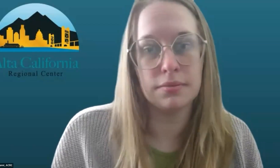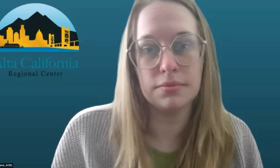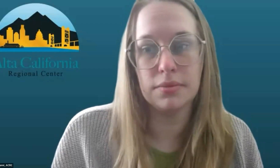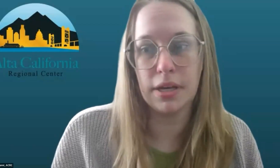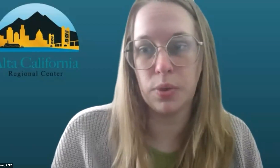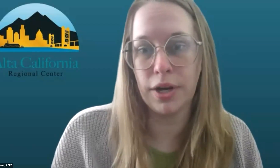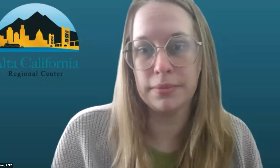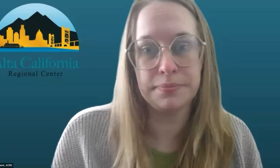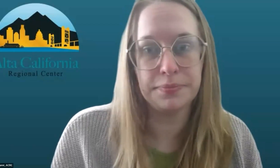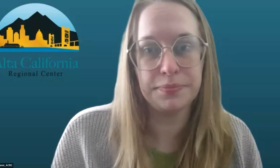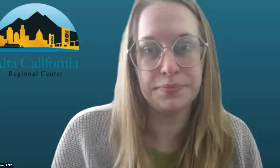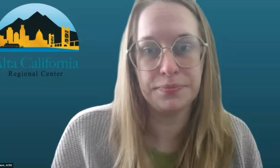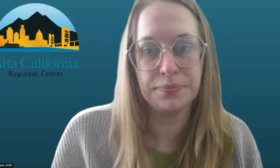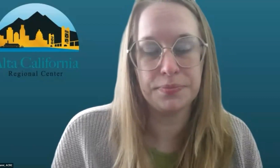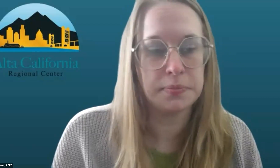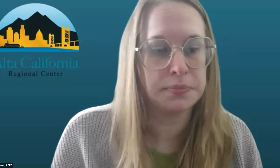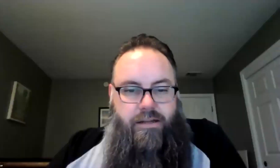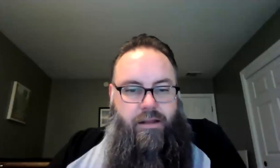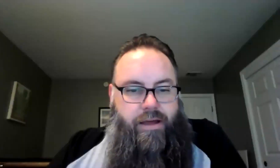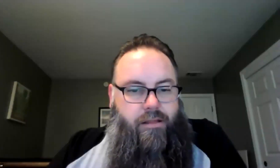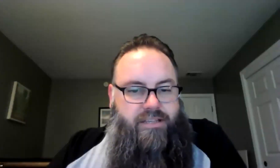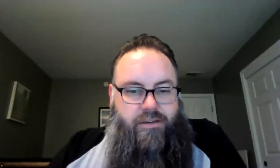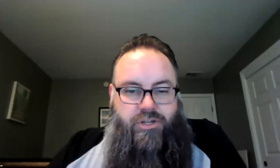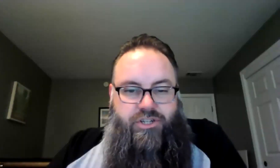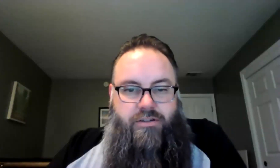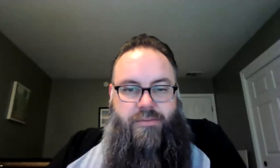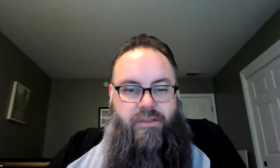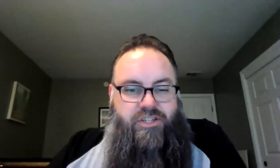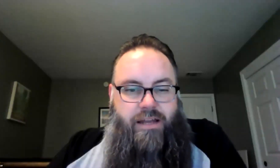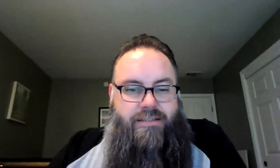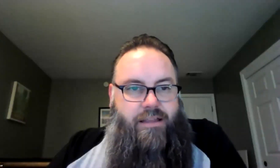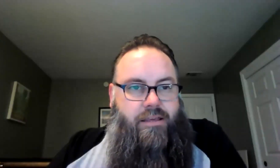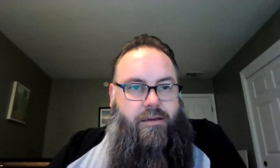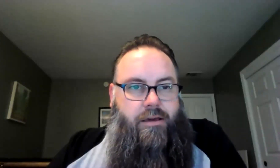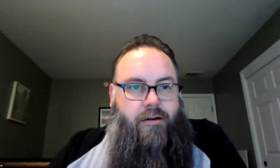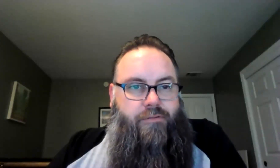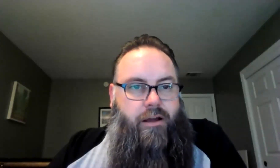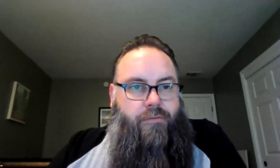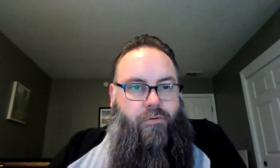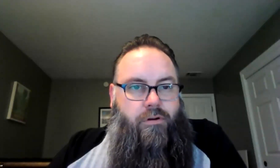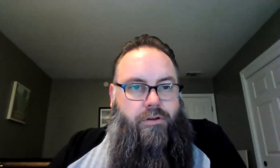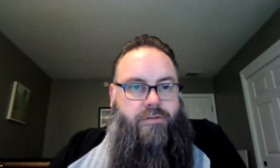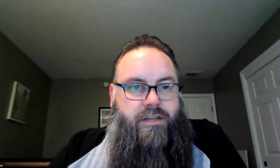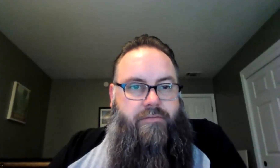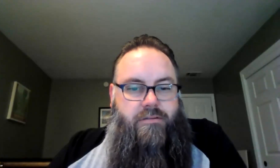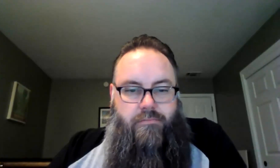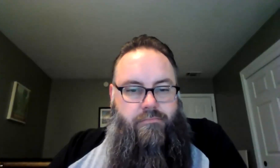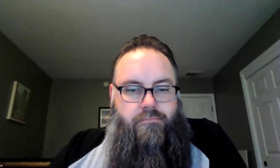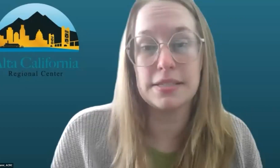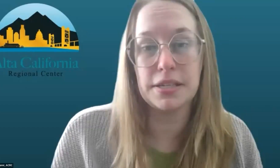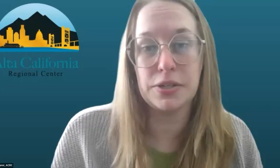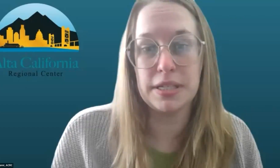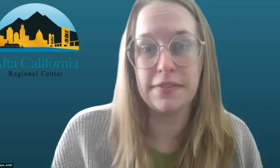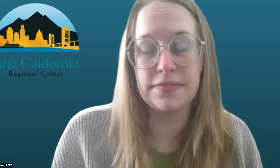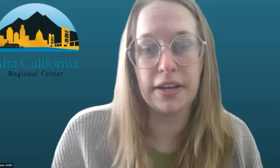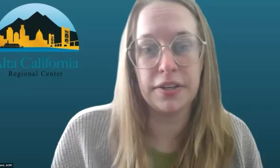enrollment and whatnot. Excellent. And then it looks like you just shared something in the chat. Is that the flyer for UC Davis? Yes,